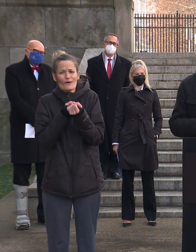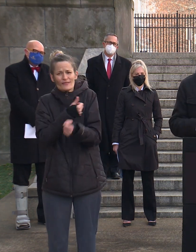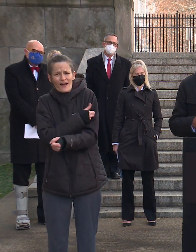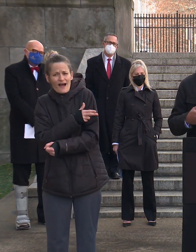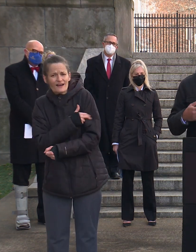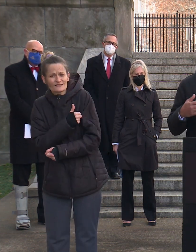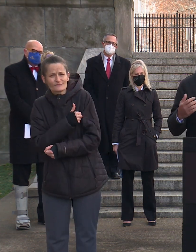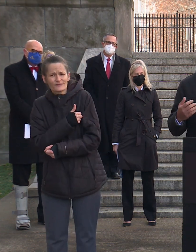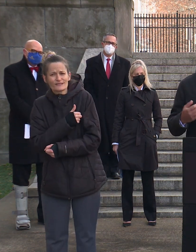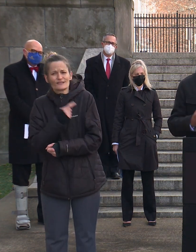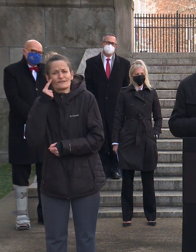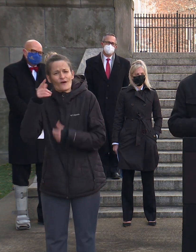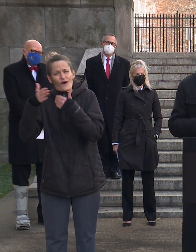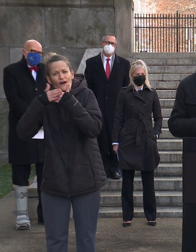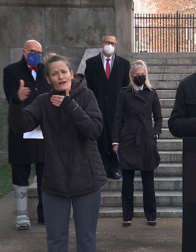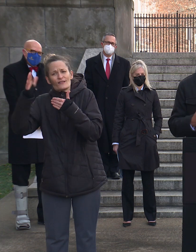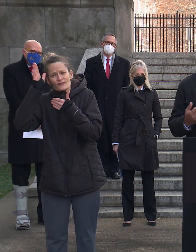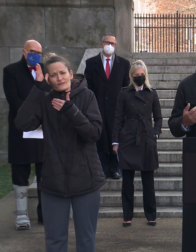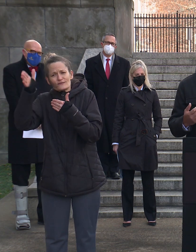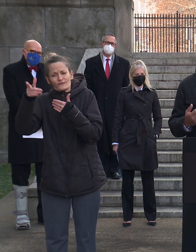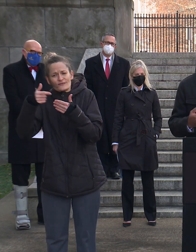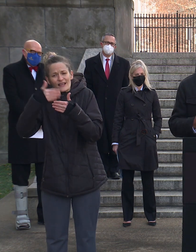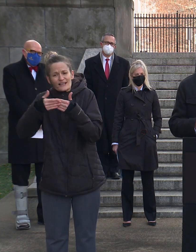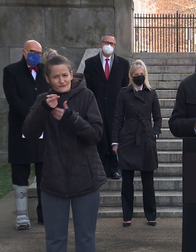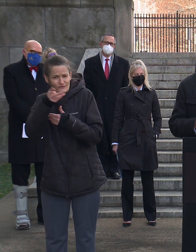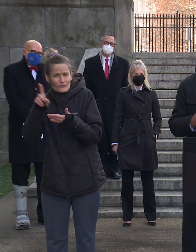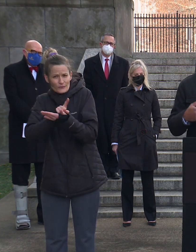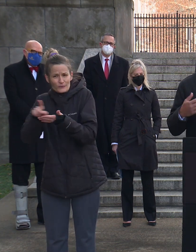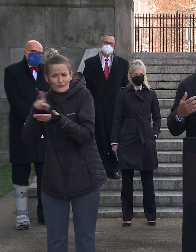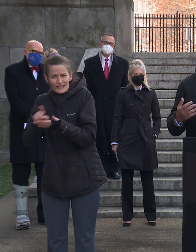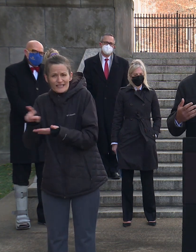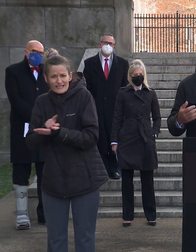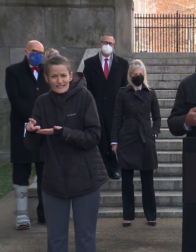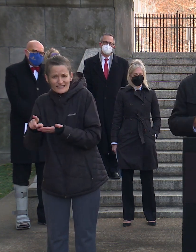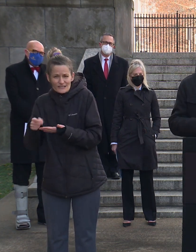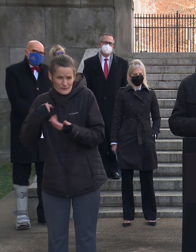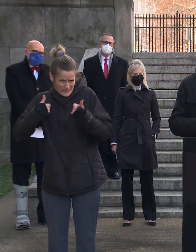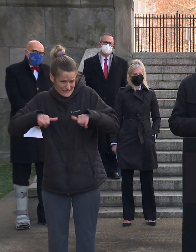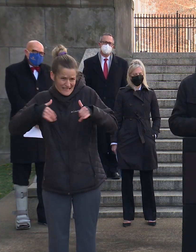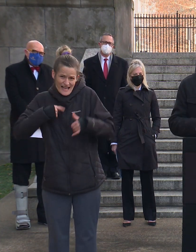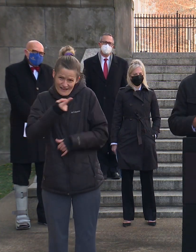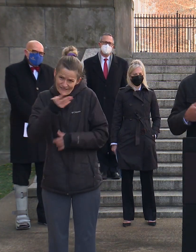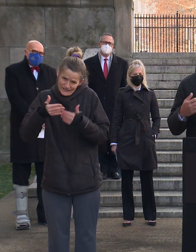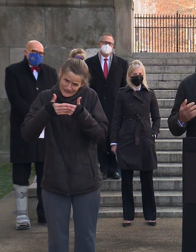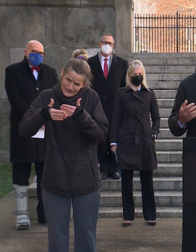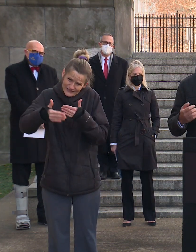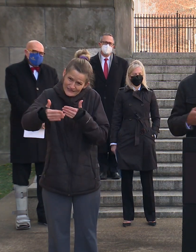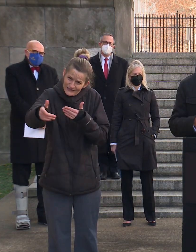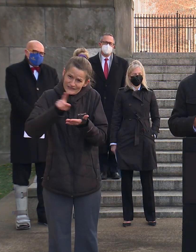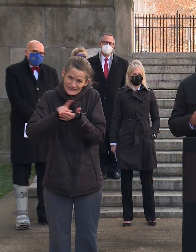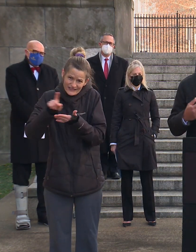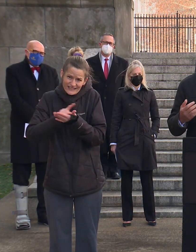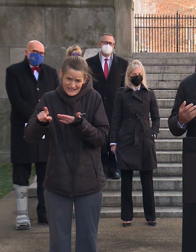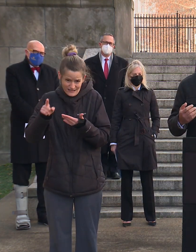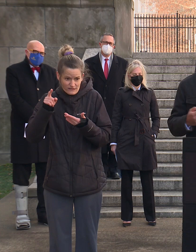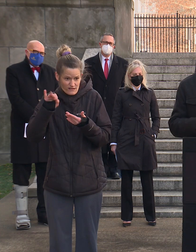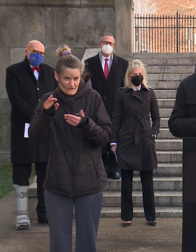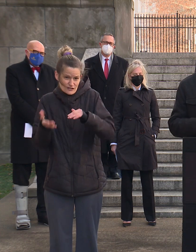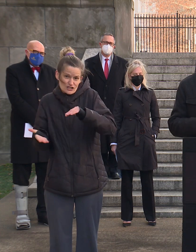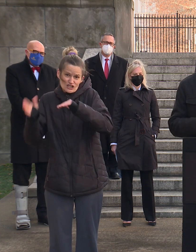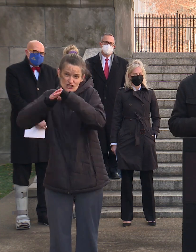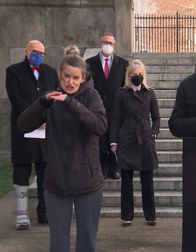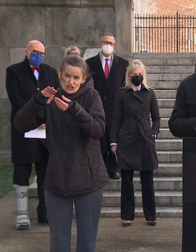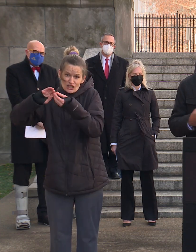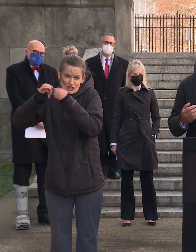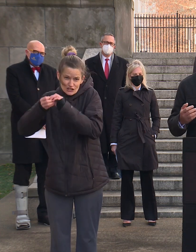coming weeks. We think that we still have a couple of weeks ahead of us as we go through this surge. Get vaccinated, get